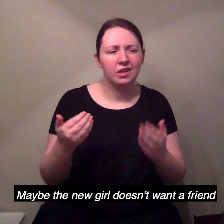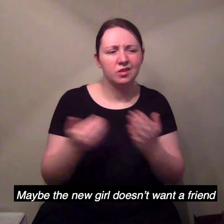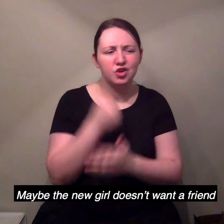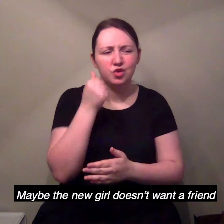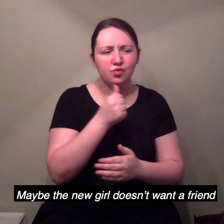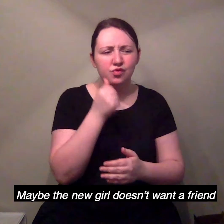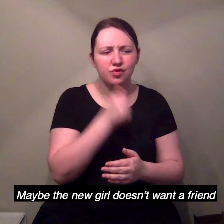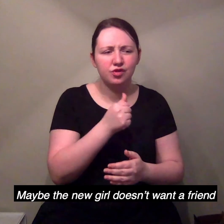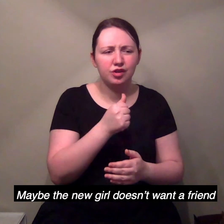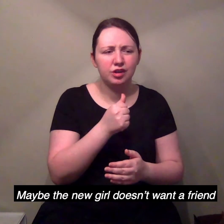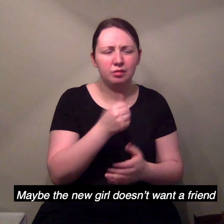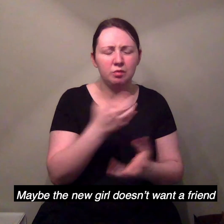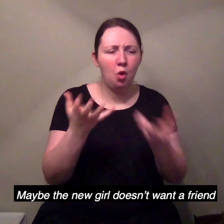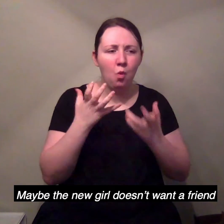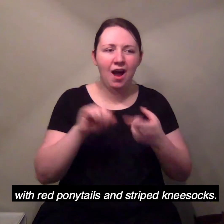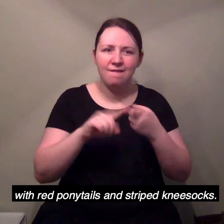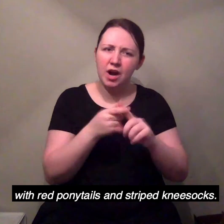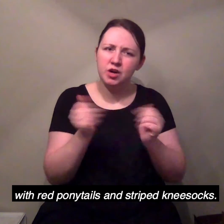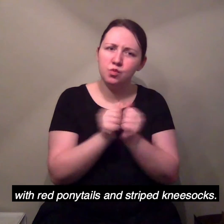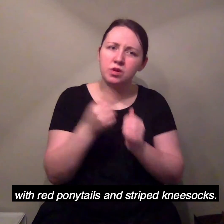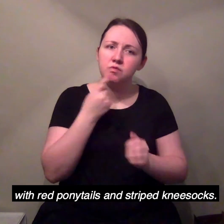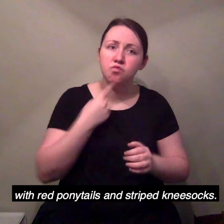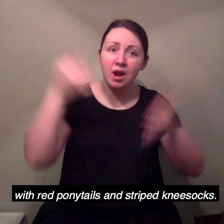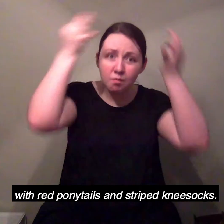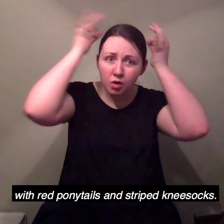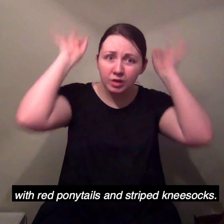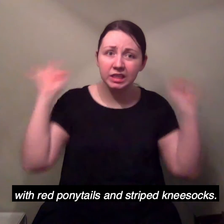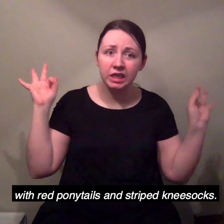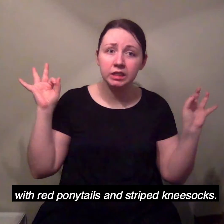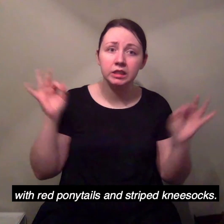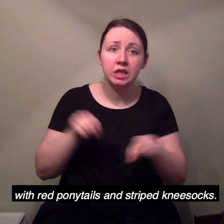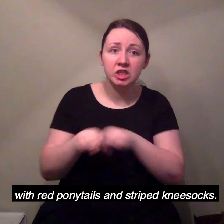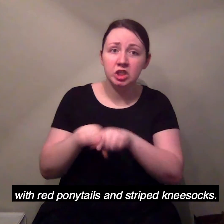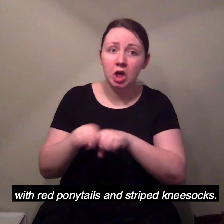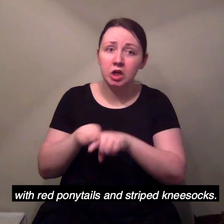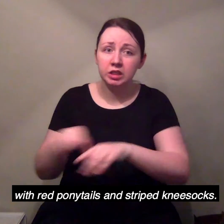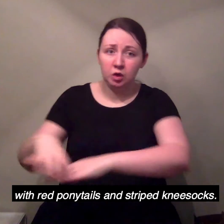Maybe the new girl doesn't want a friend with red ponytails and striped knee socks.